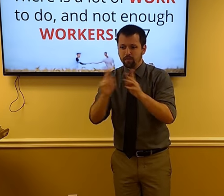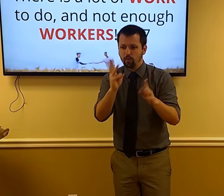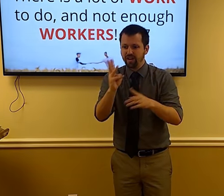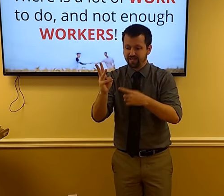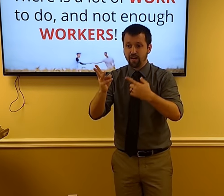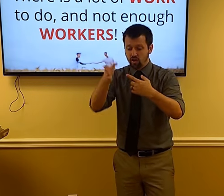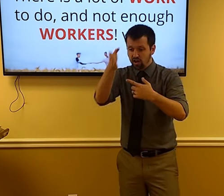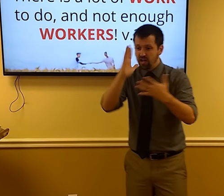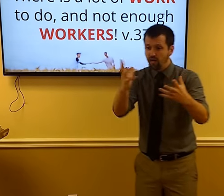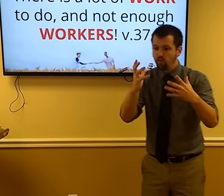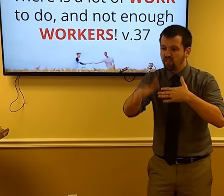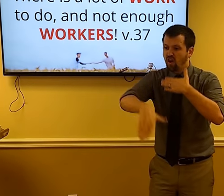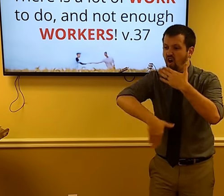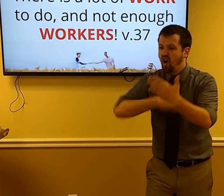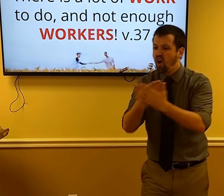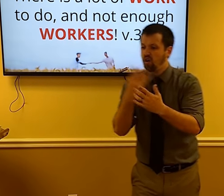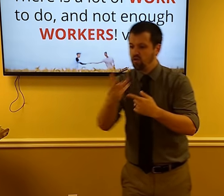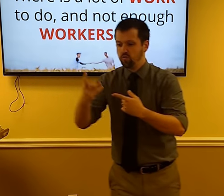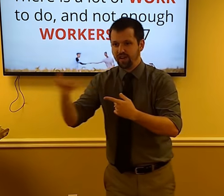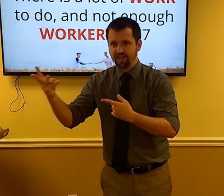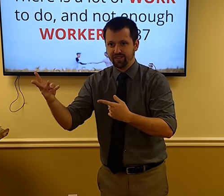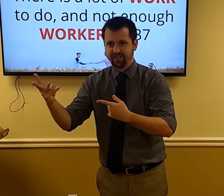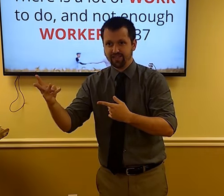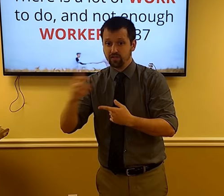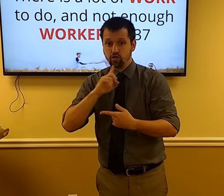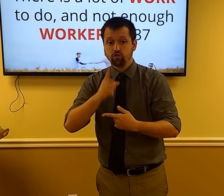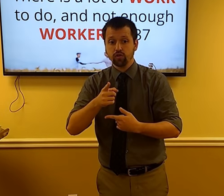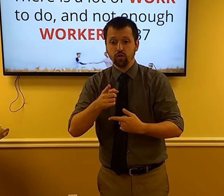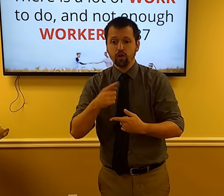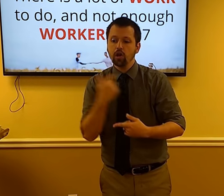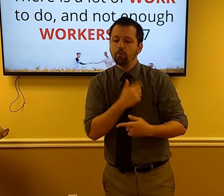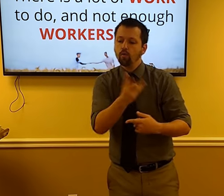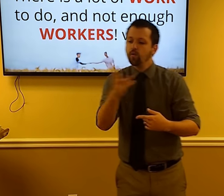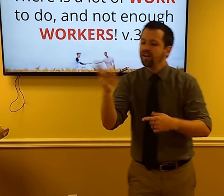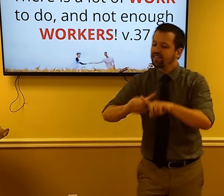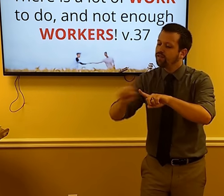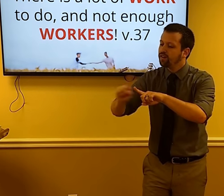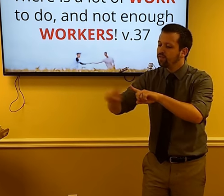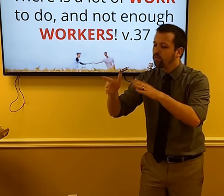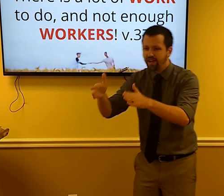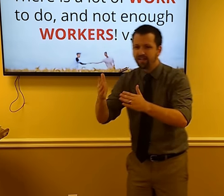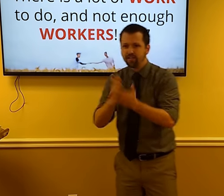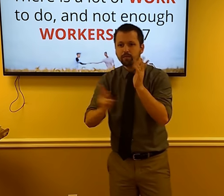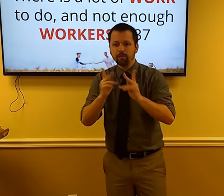People witness. Now, God wants all to witness. It's true. But we witness different ways. Some people